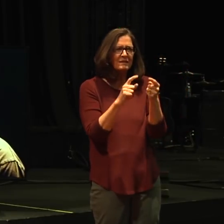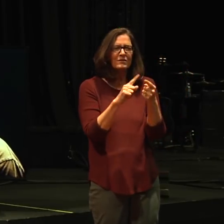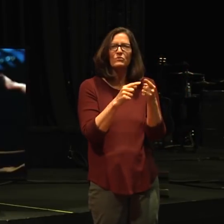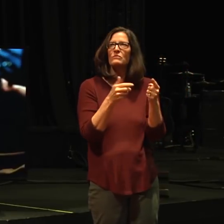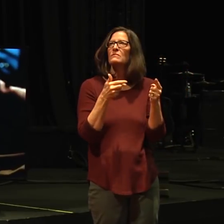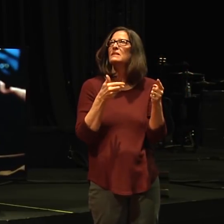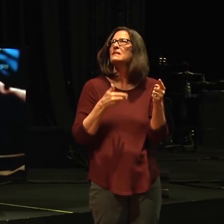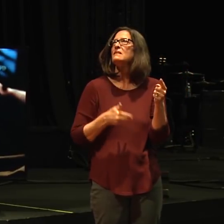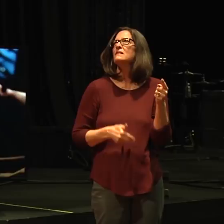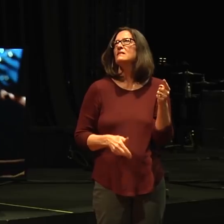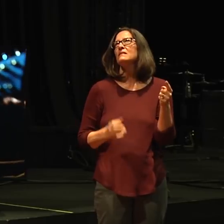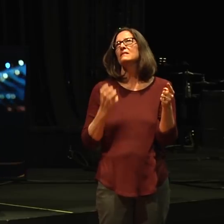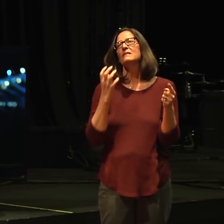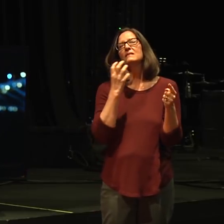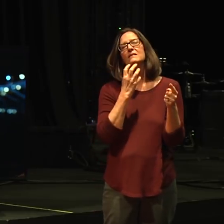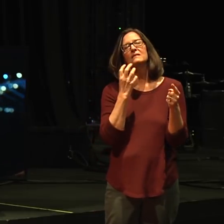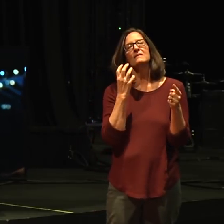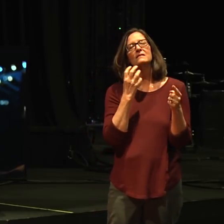damn mean.